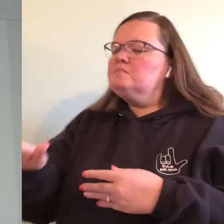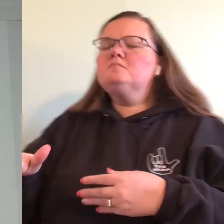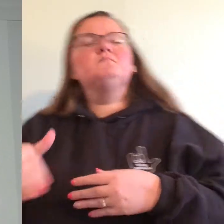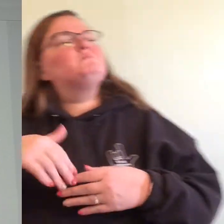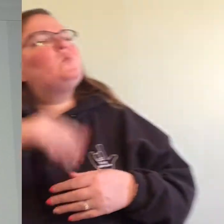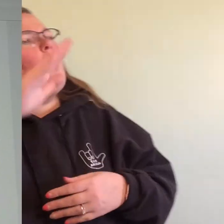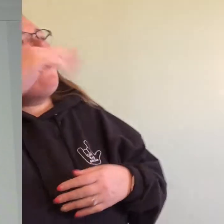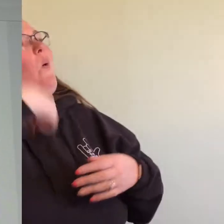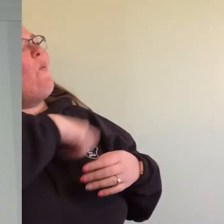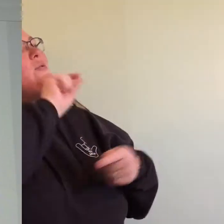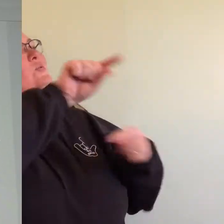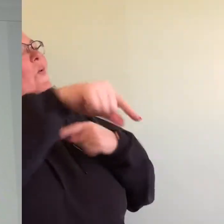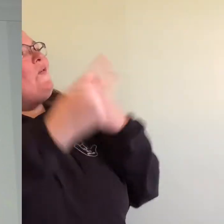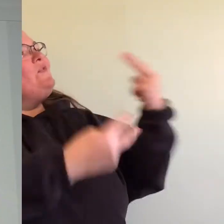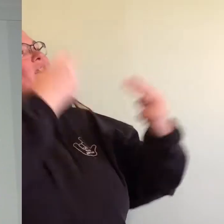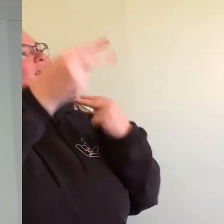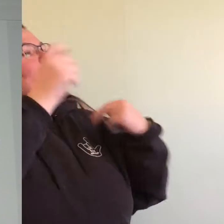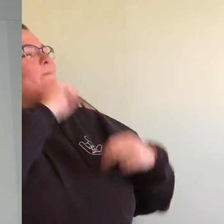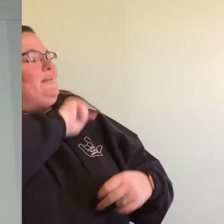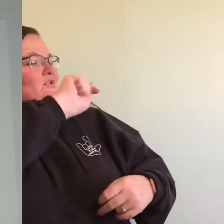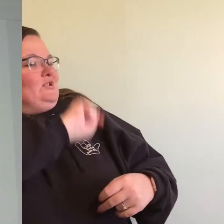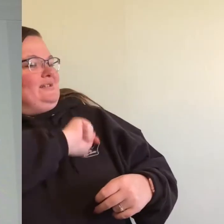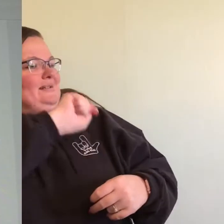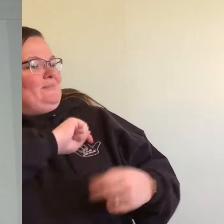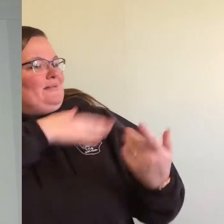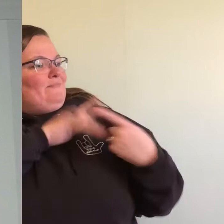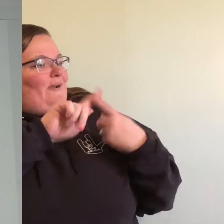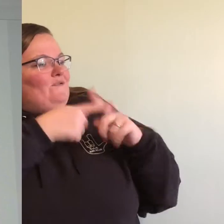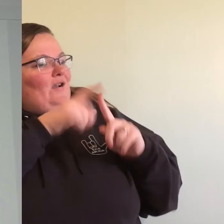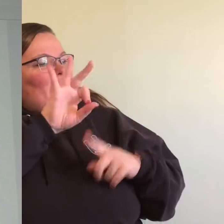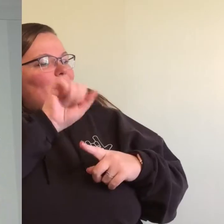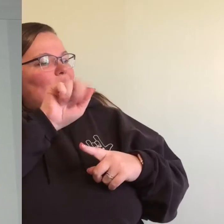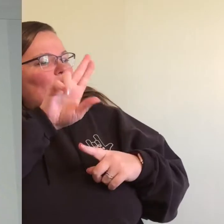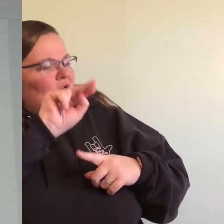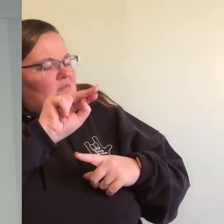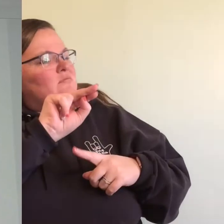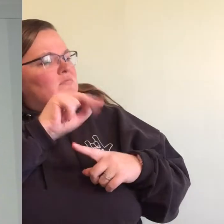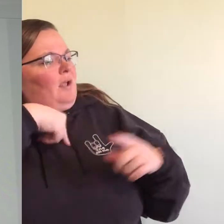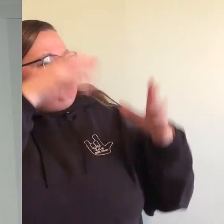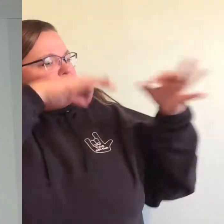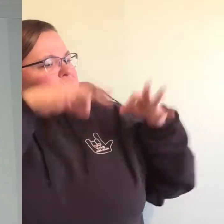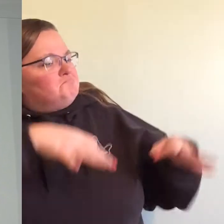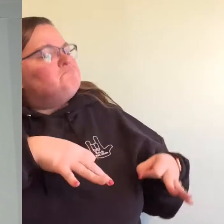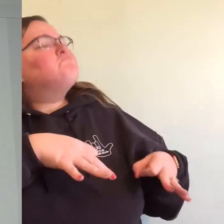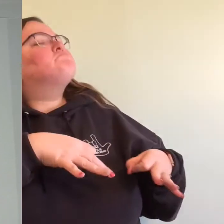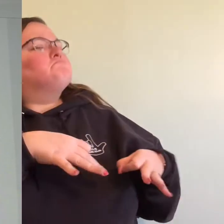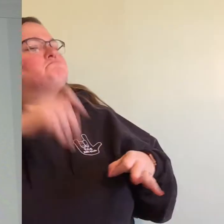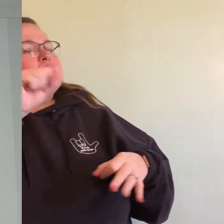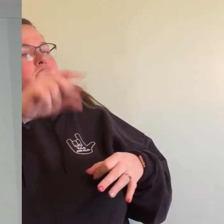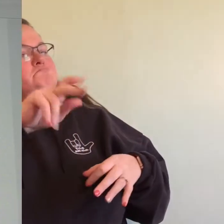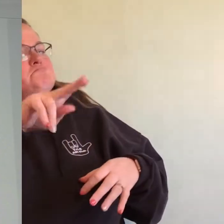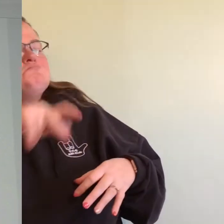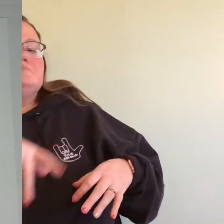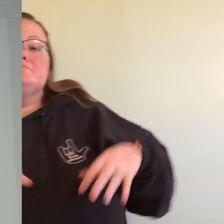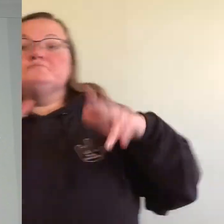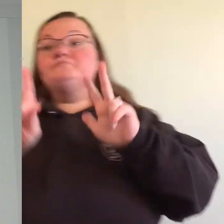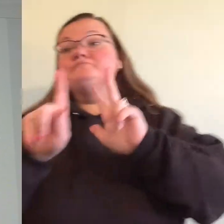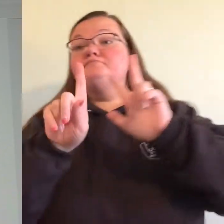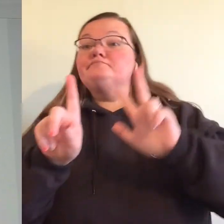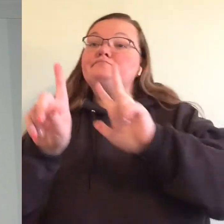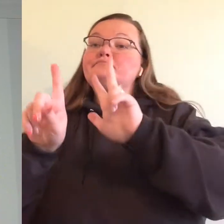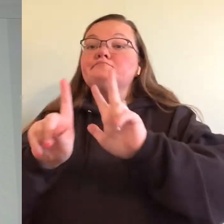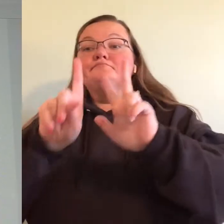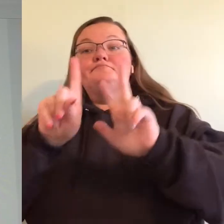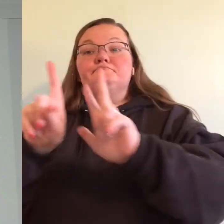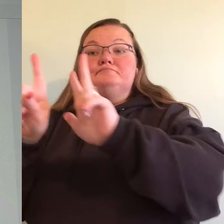to see Mr. Tumnus?" said Lucy. "He's the nice fawn I told you about." Everyone agreed to this, and off they went, walking briskly and stamping